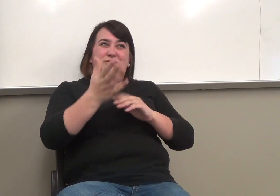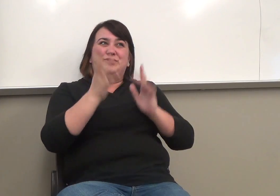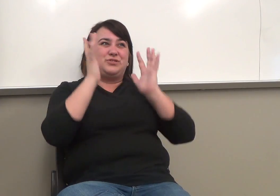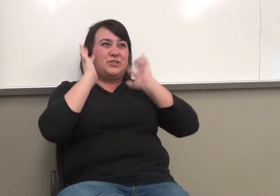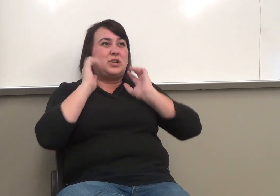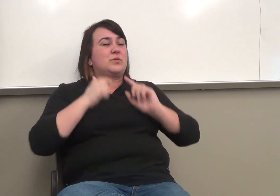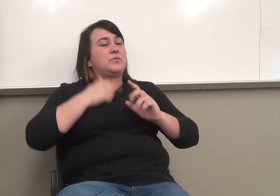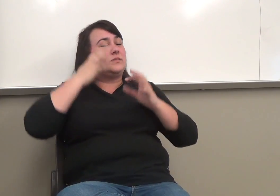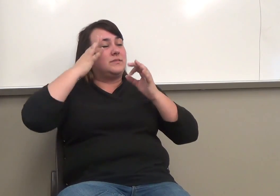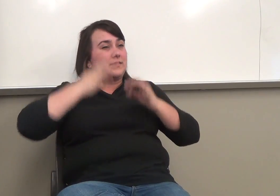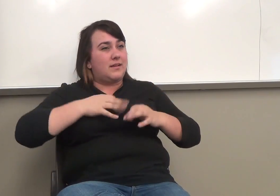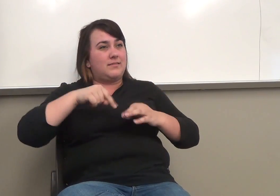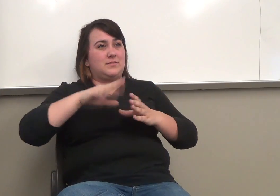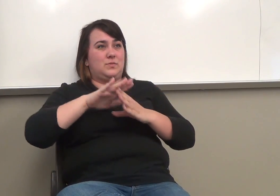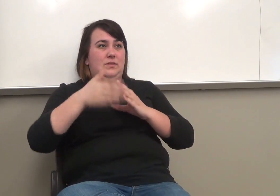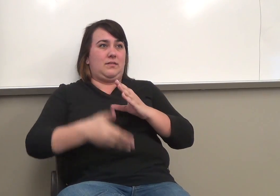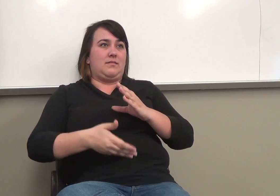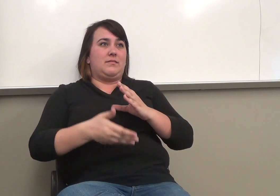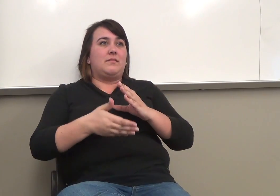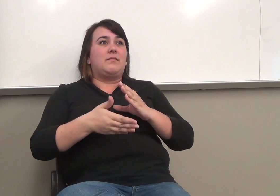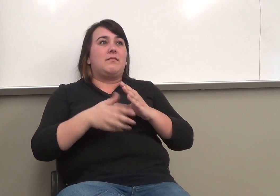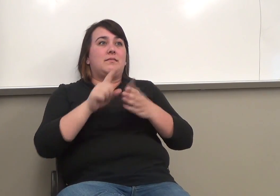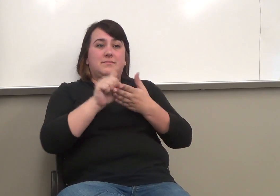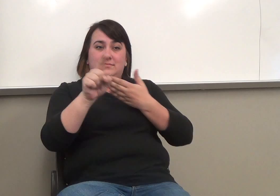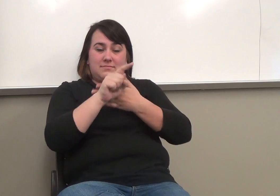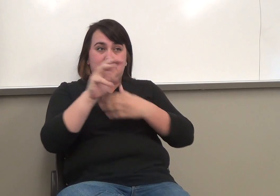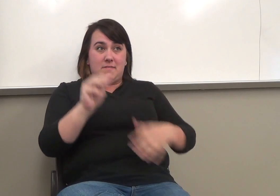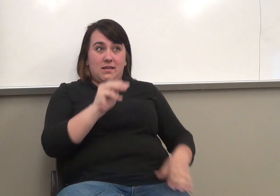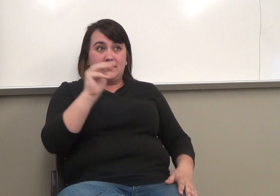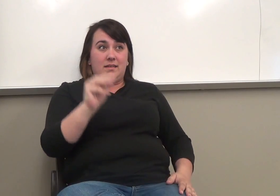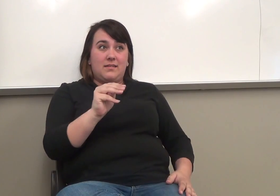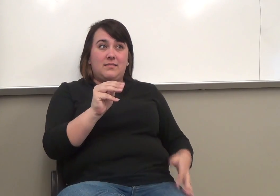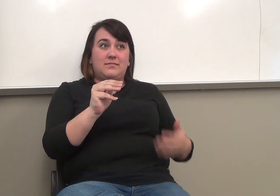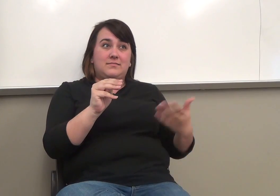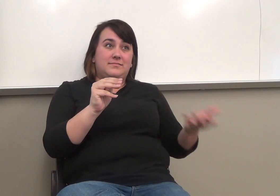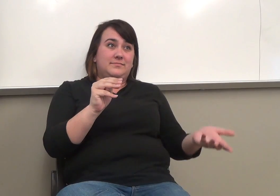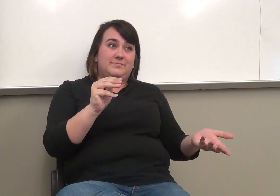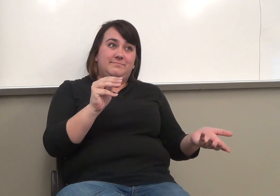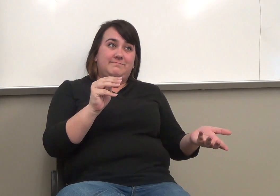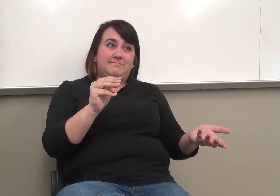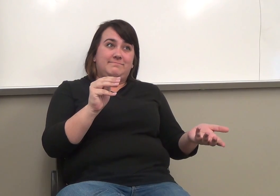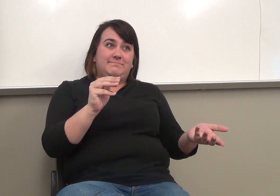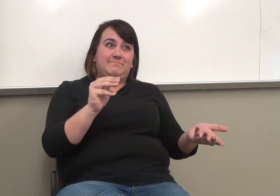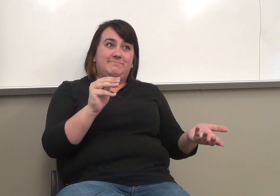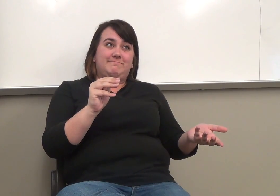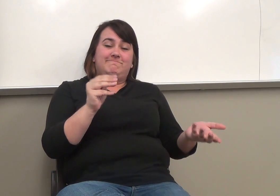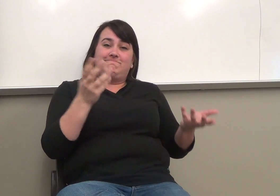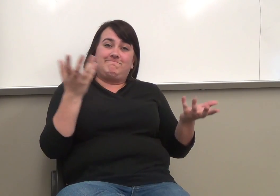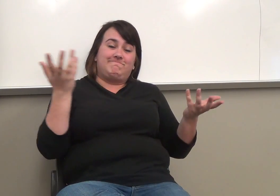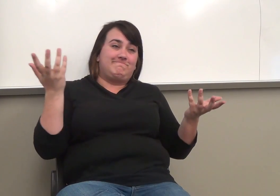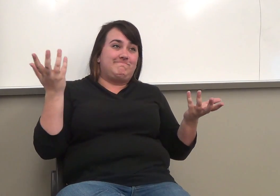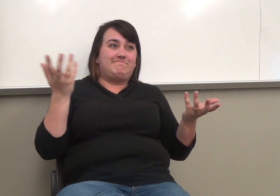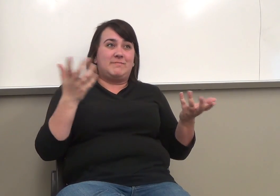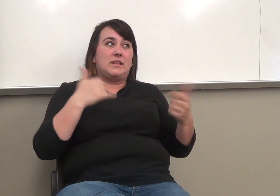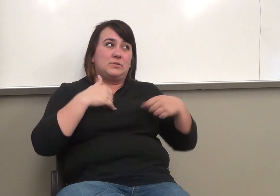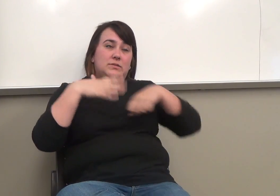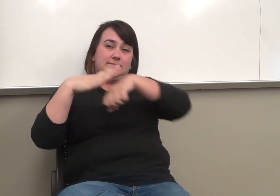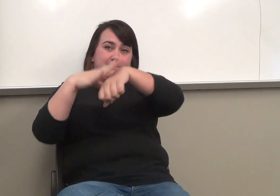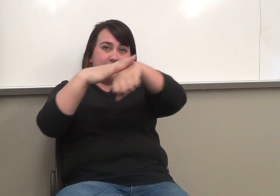decision by midnight on Monday. That's one of the reasons I'm calling attention to this, because remember,